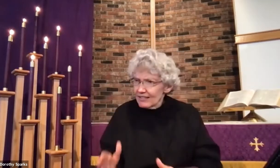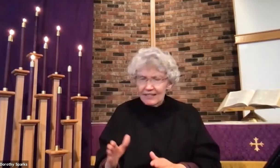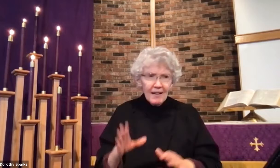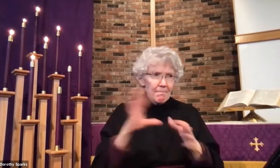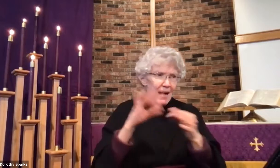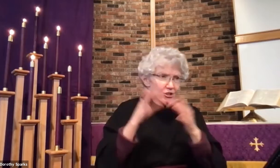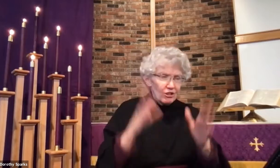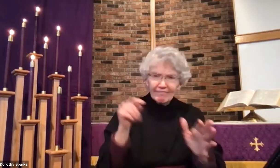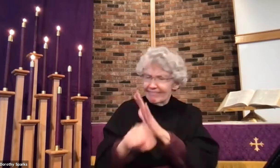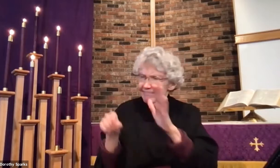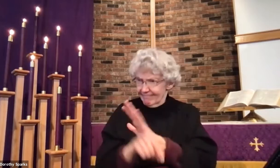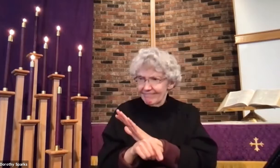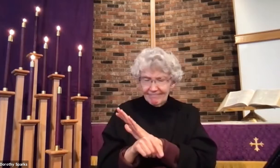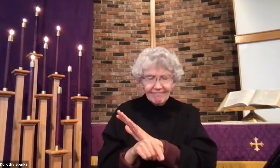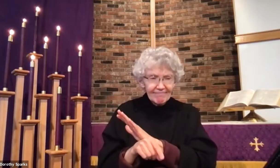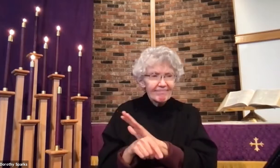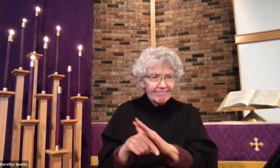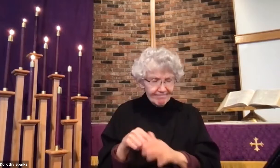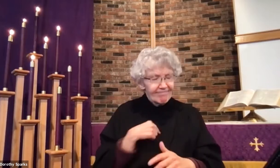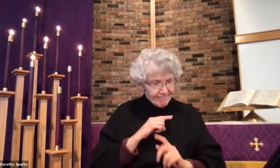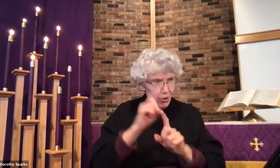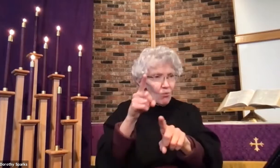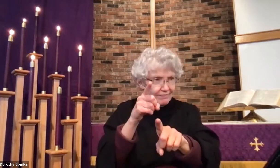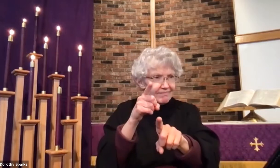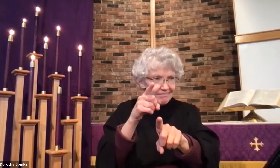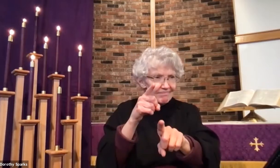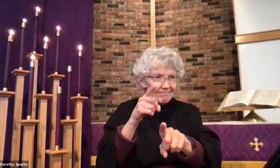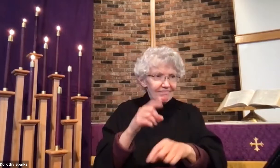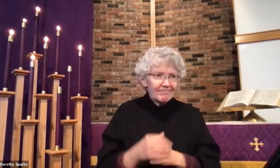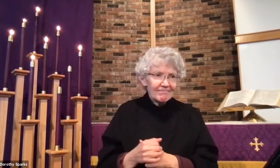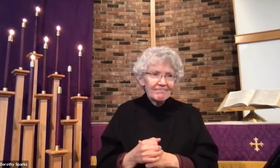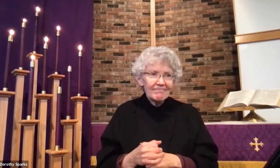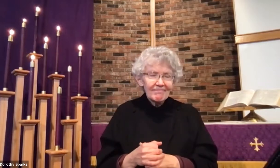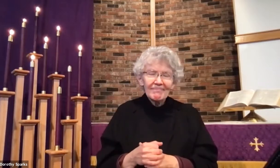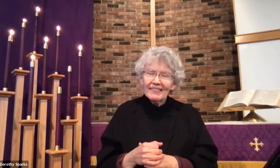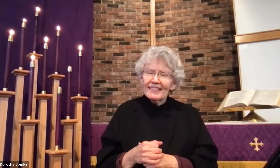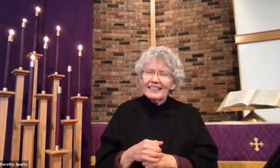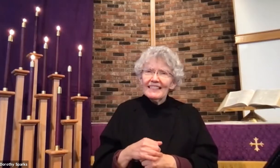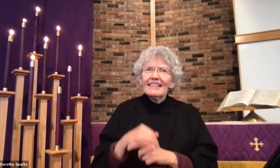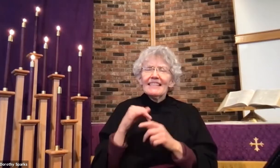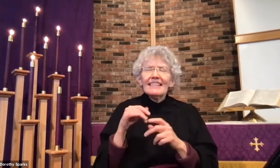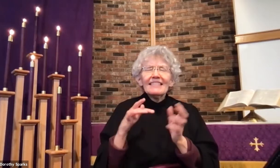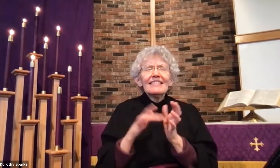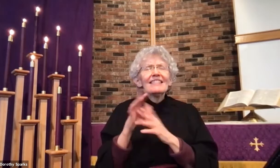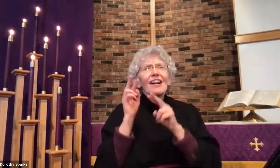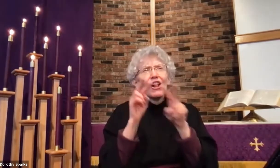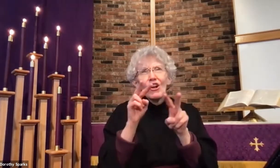because that is where the prophets and the messengers die and are